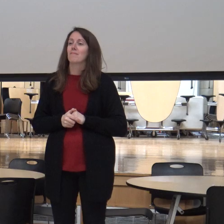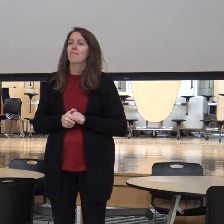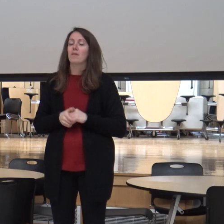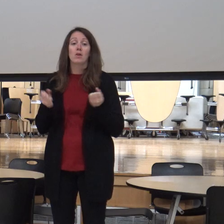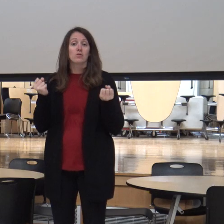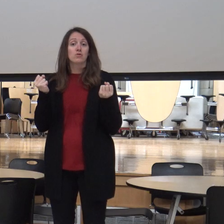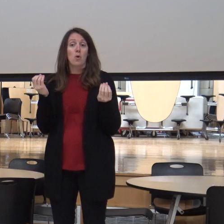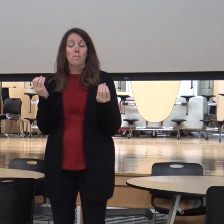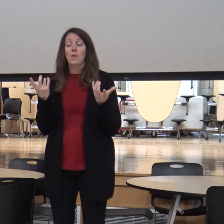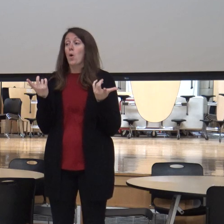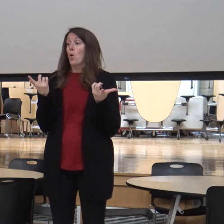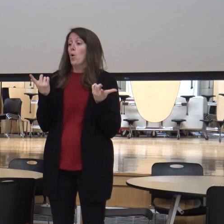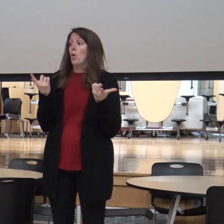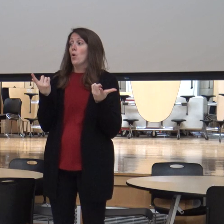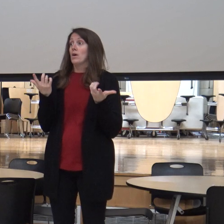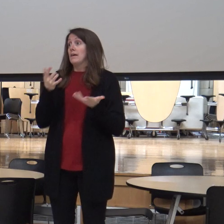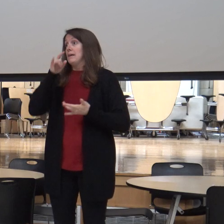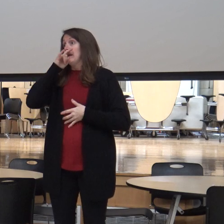So what do you do when a kid says,